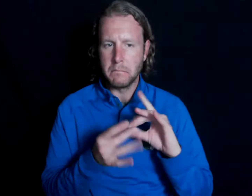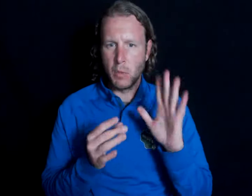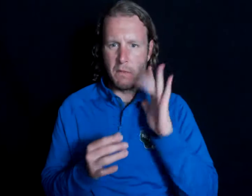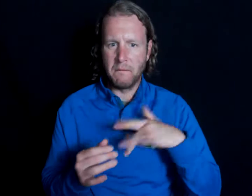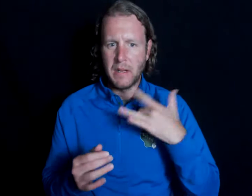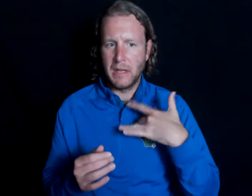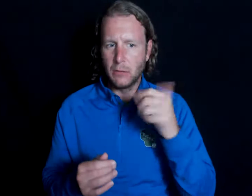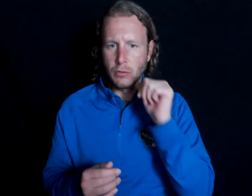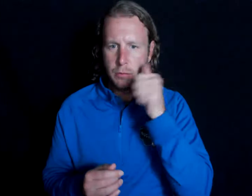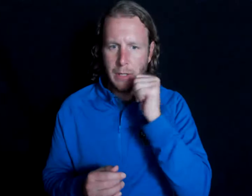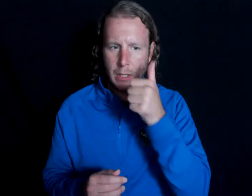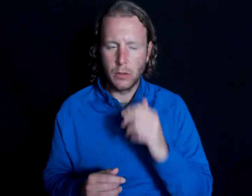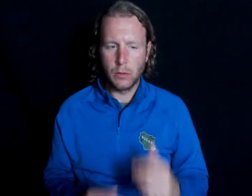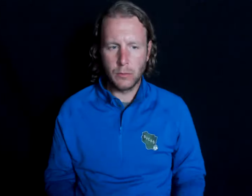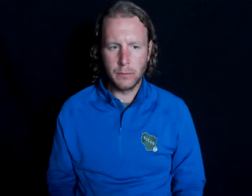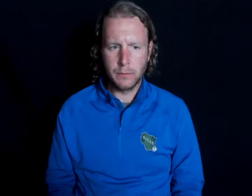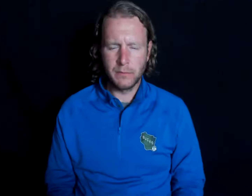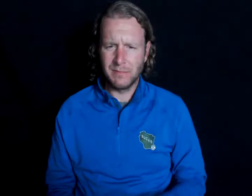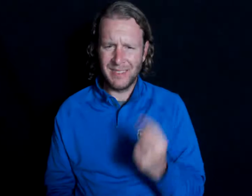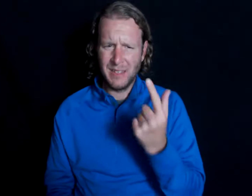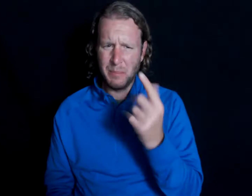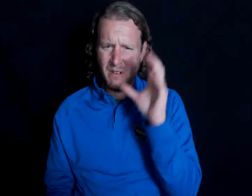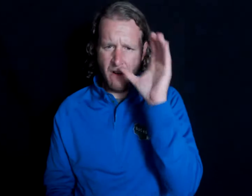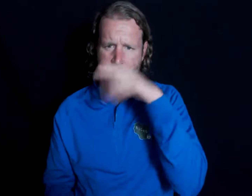A bit of an awkward fall. Yeah.